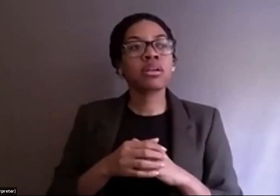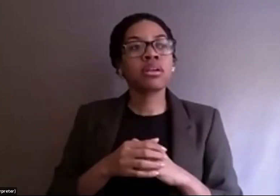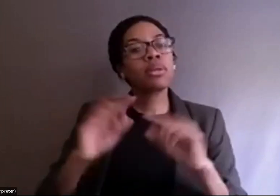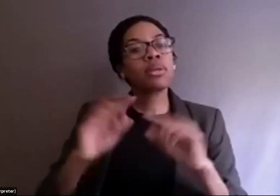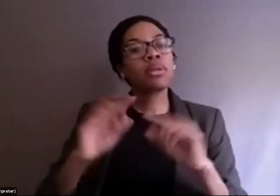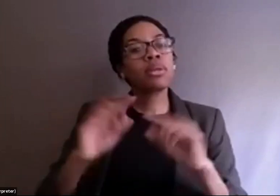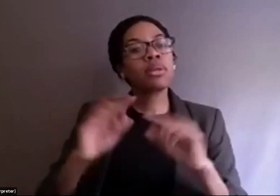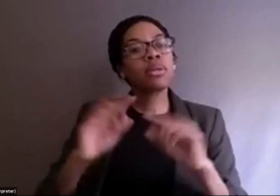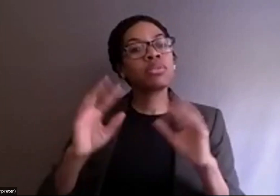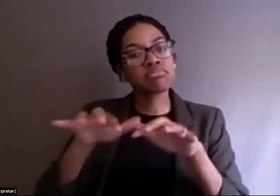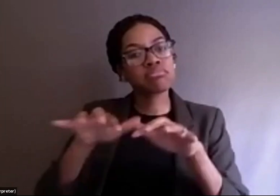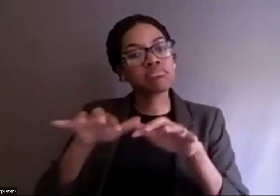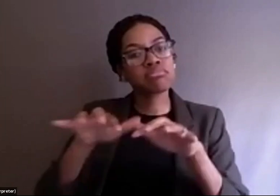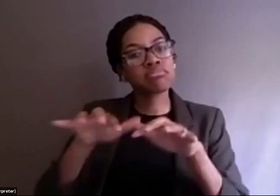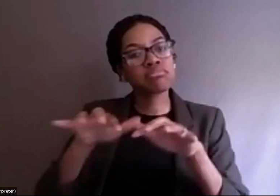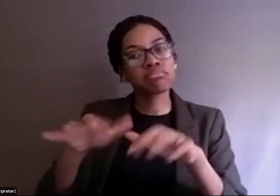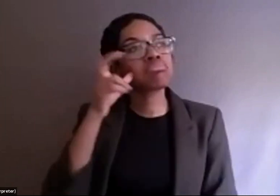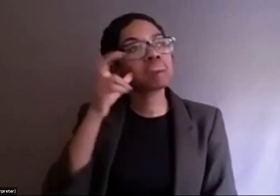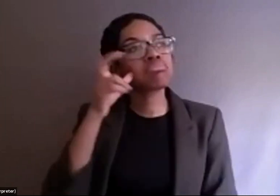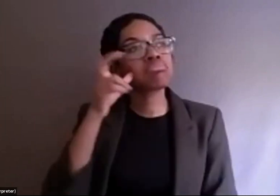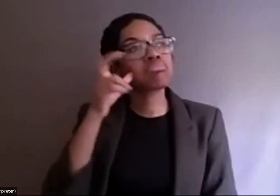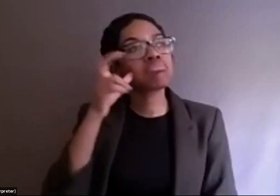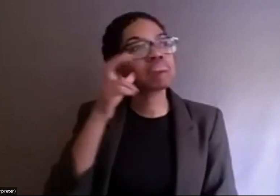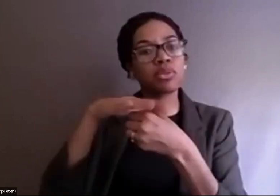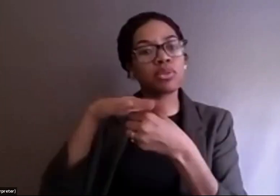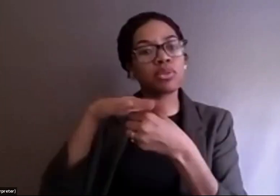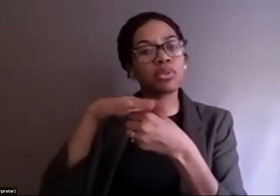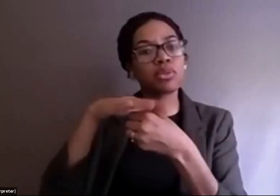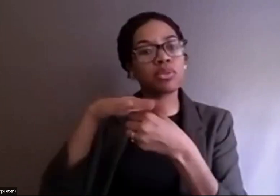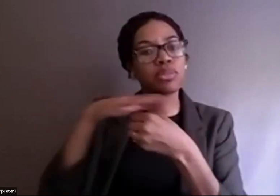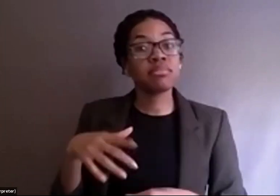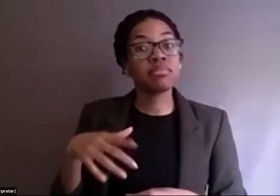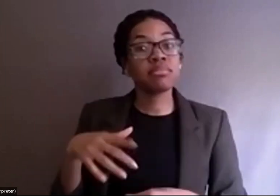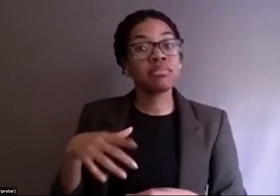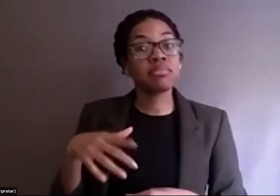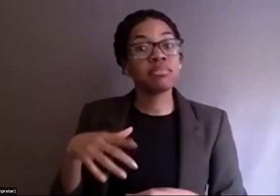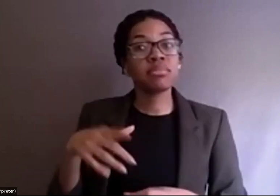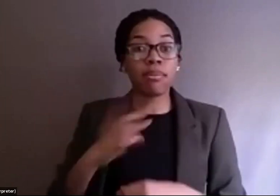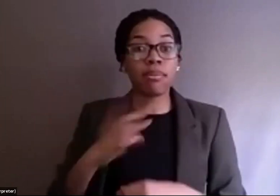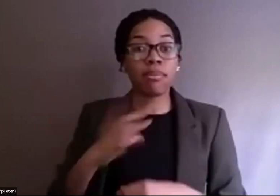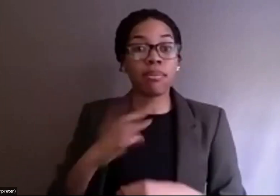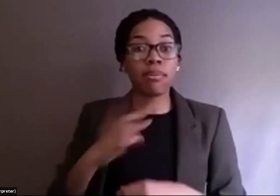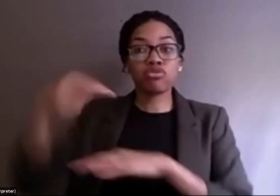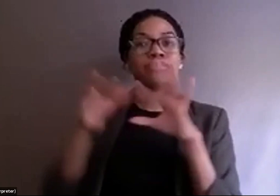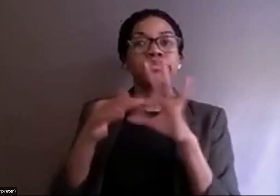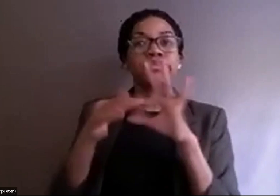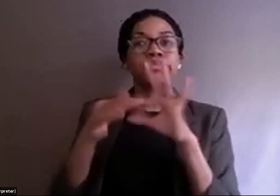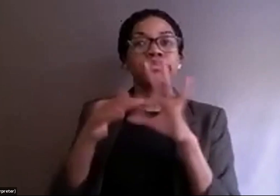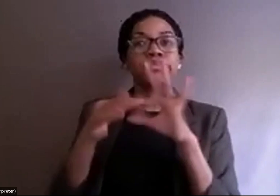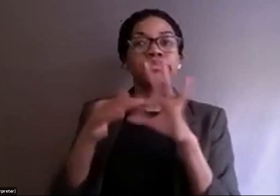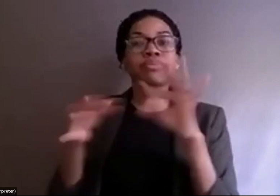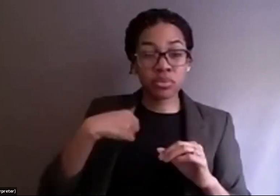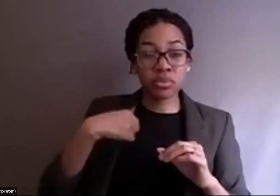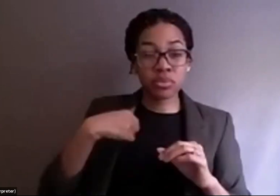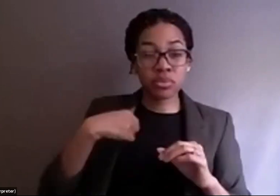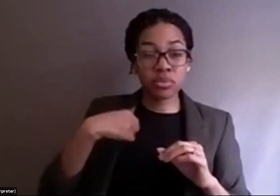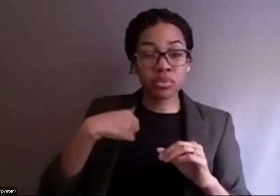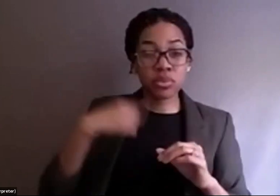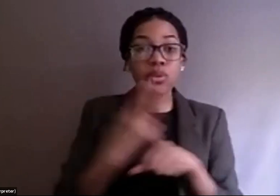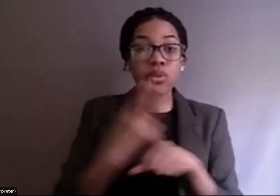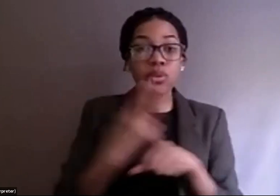and she said, us colored people have been using our mouths to do two things, to eat and say yassa.